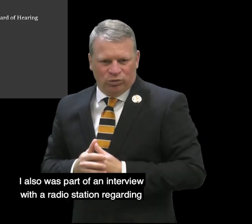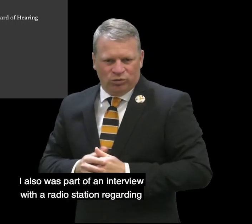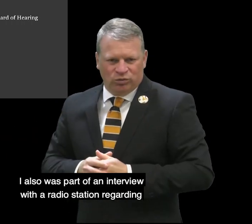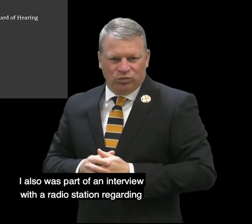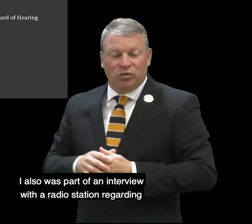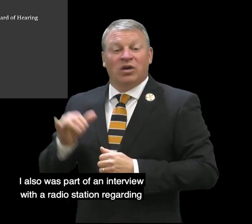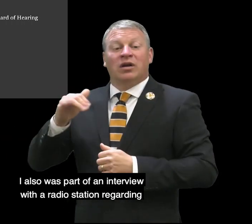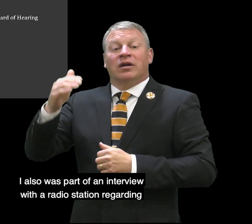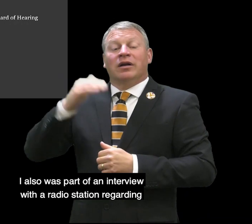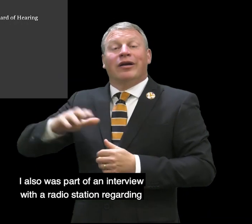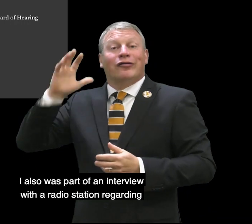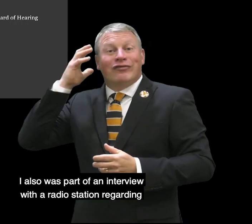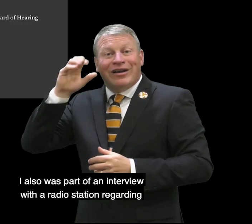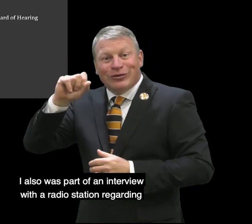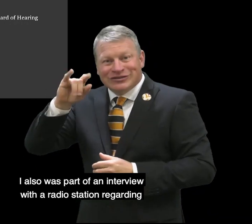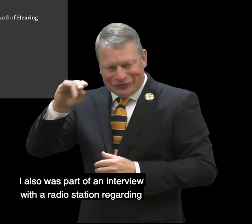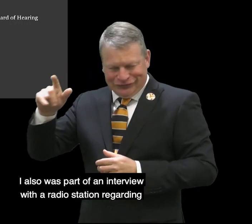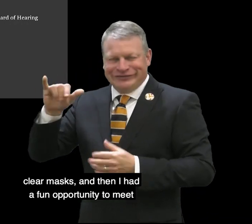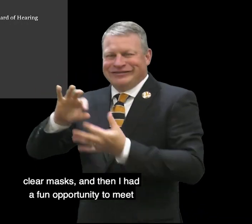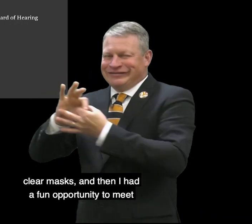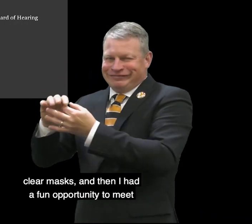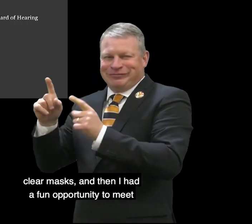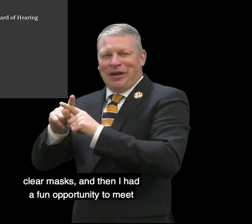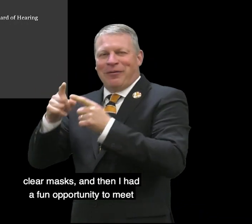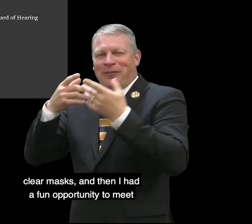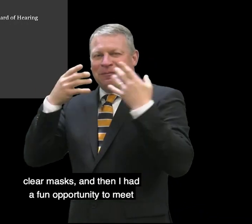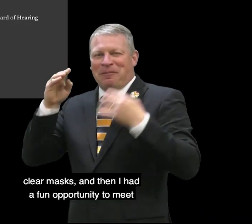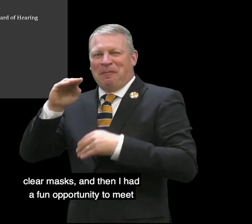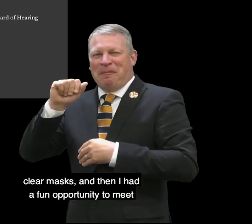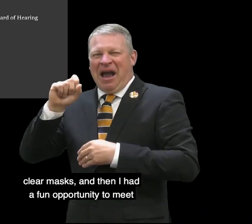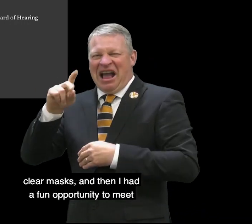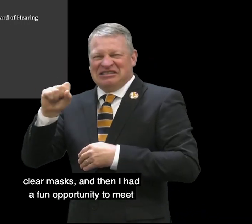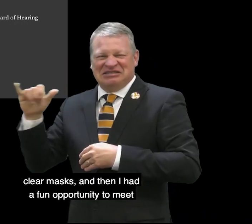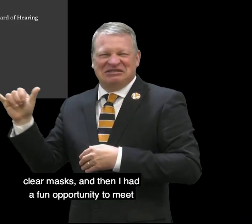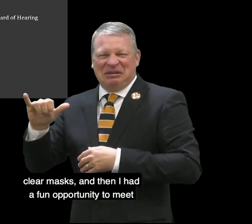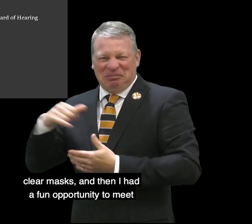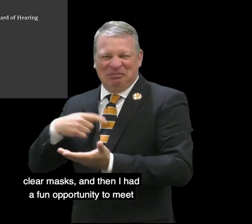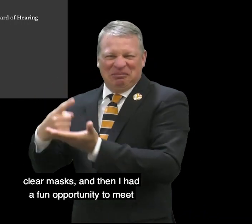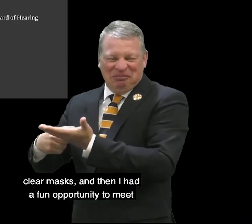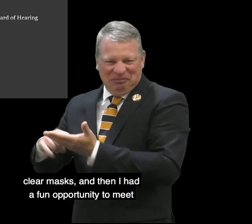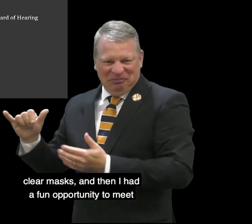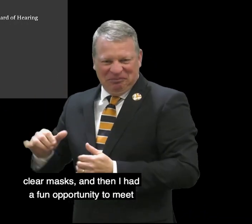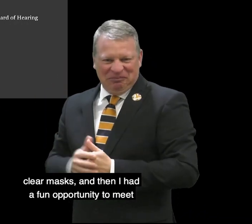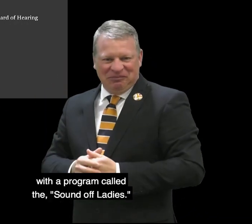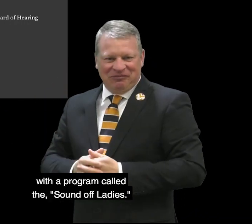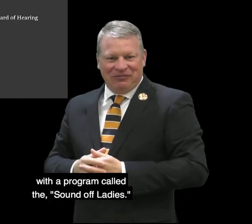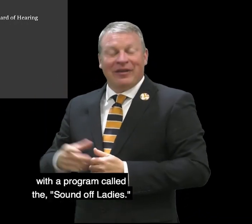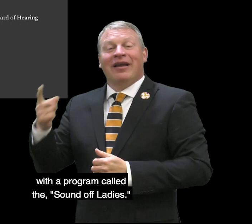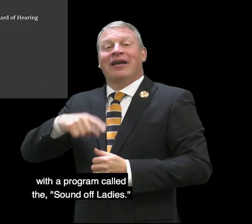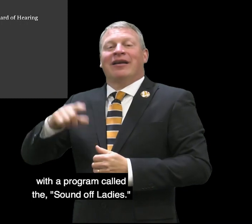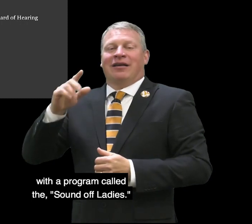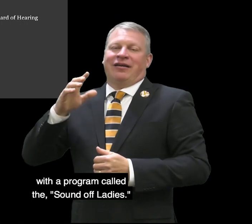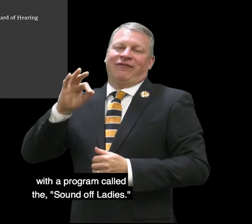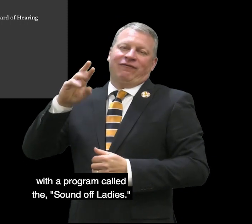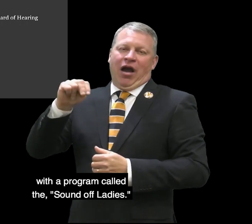but also able to communicate. It's so important. I also was part of an interview with a radio station regarding clear